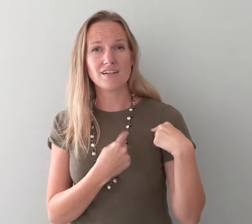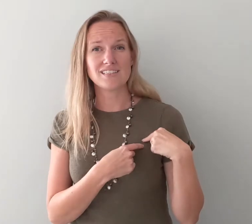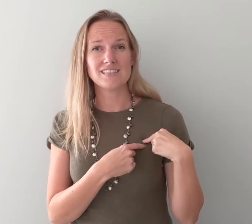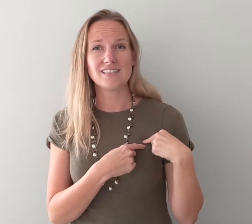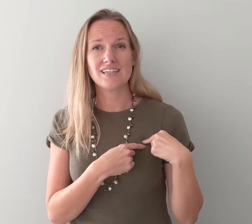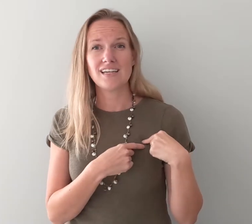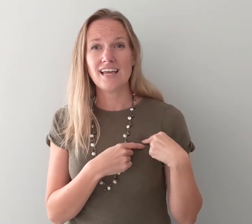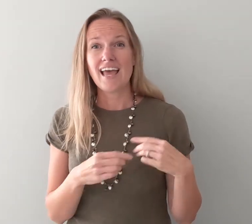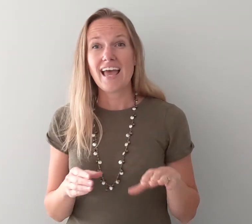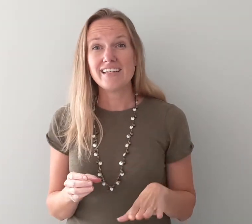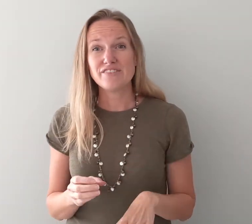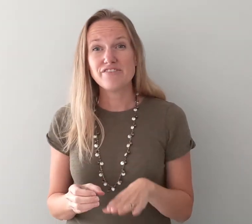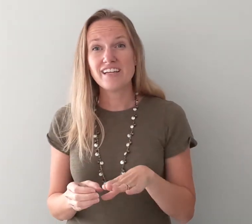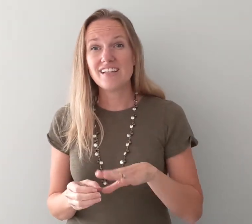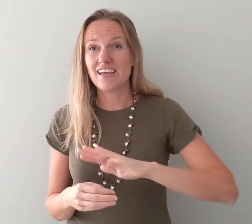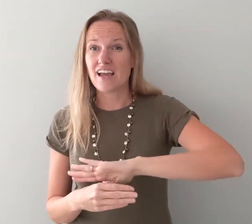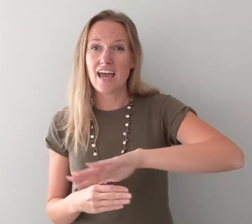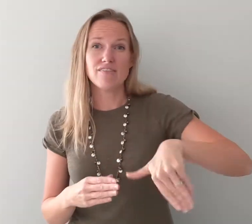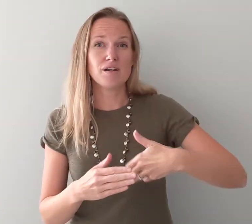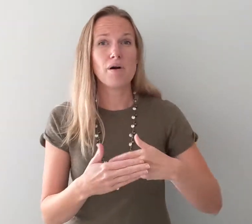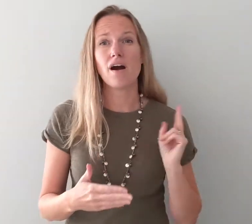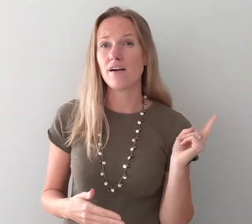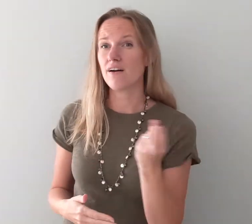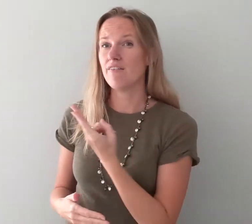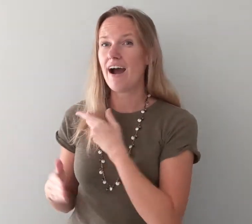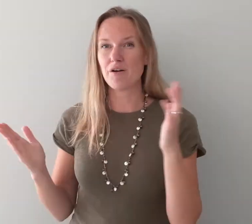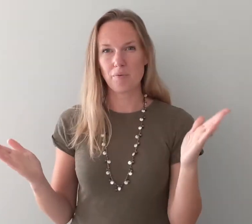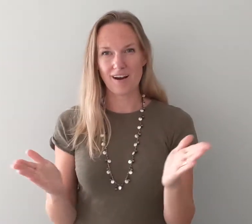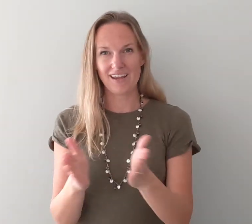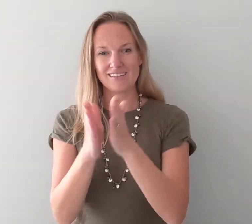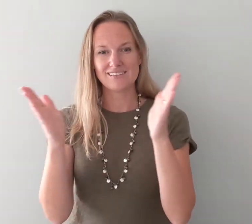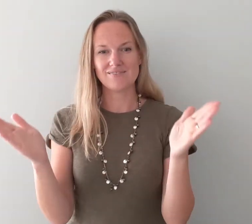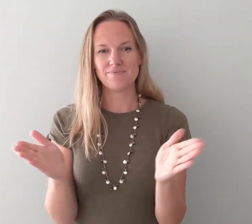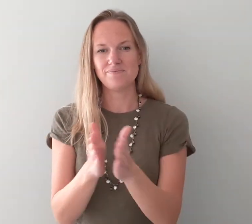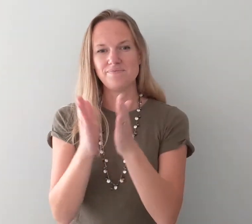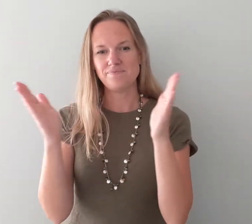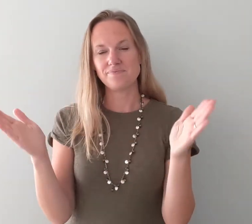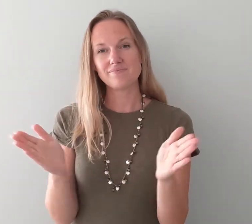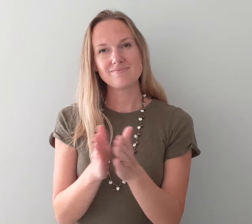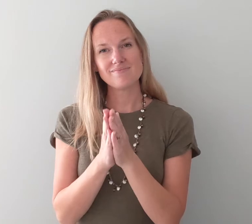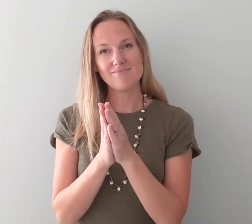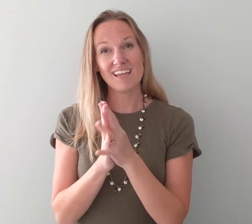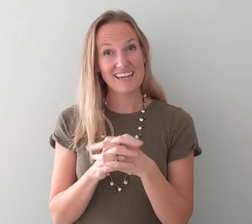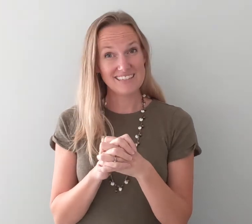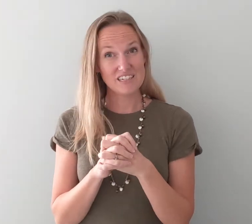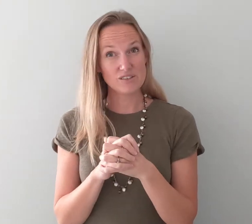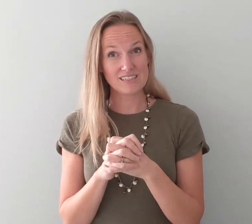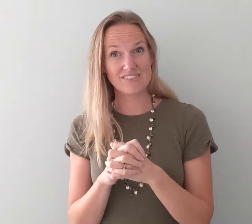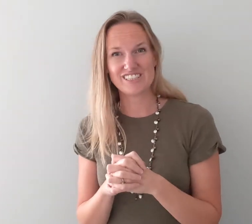heart and filling every part of our praise. Okay, and then it goes on to verse